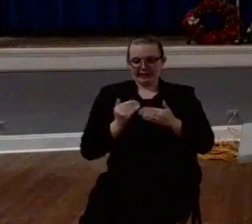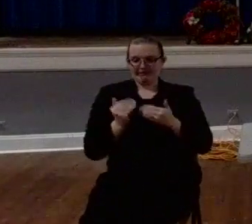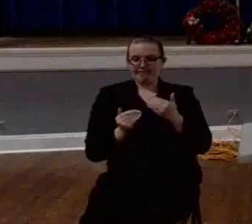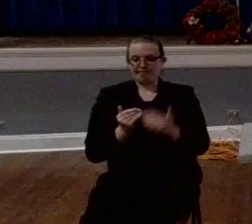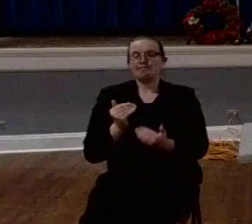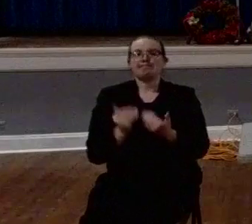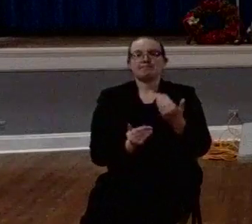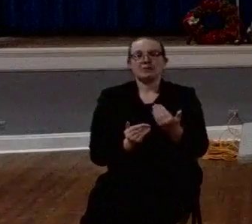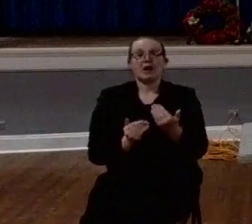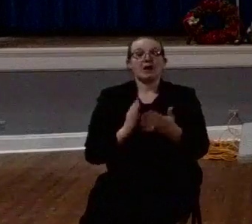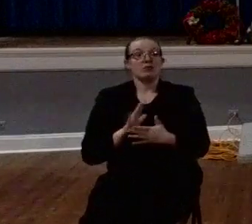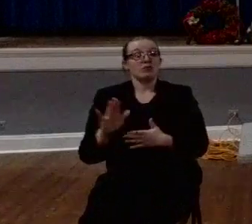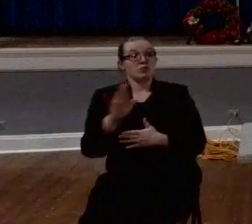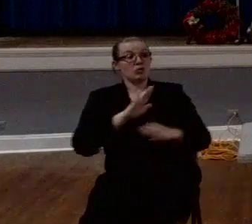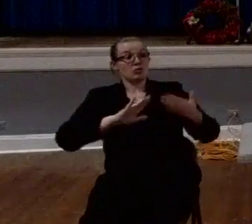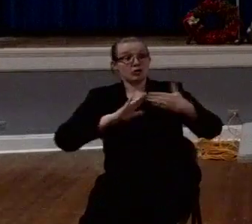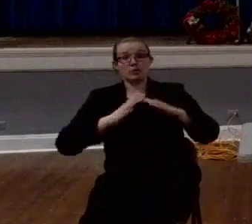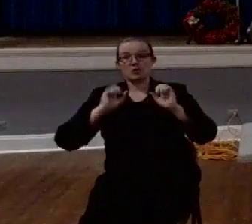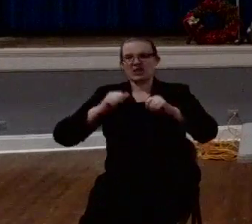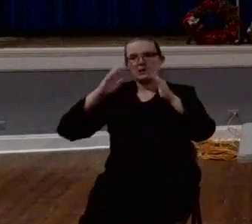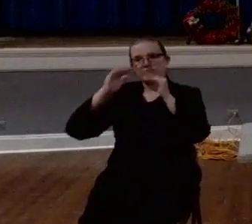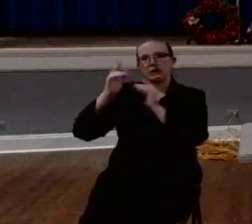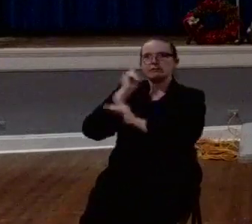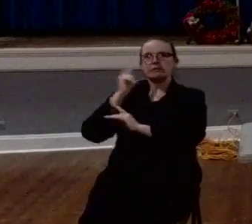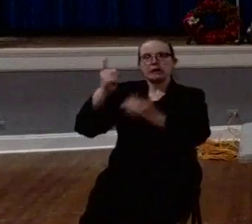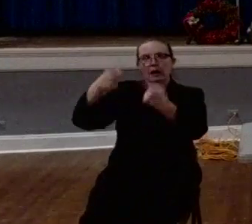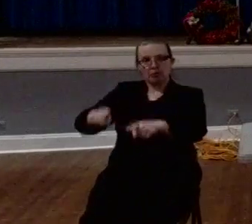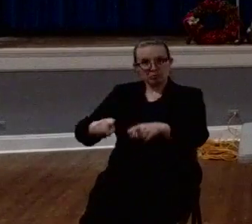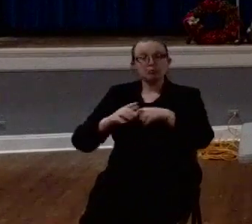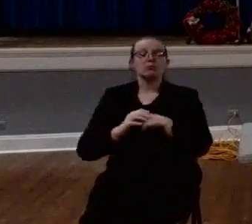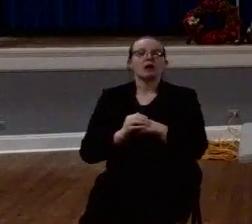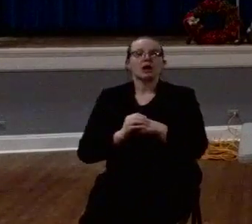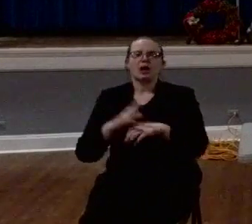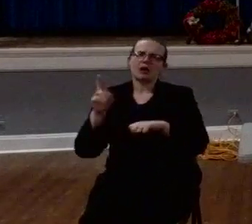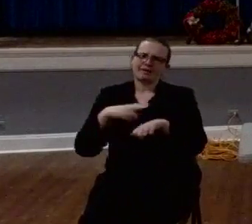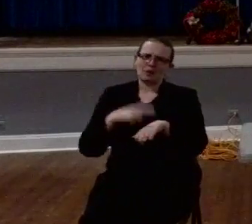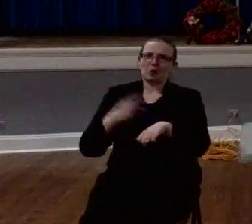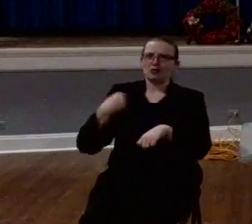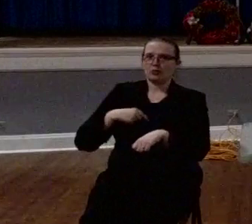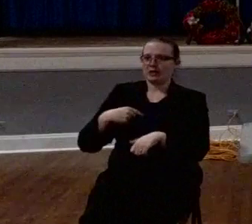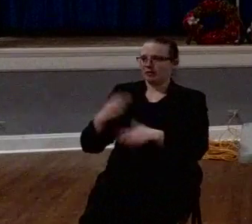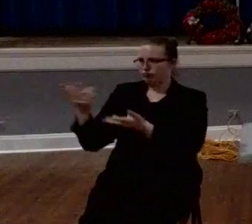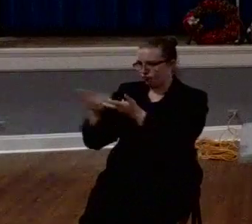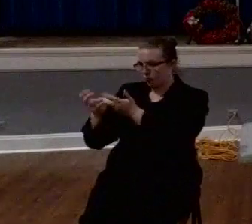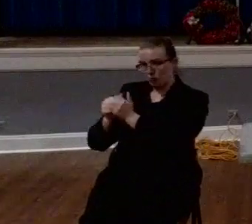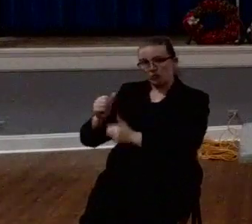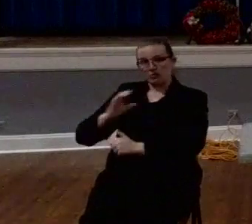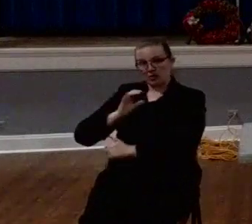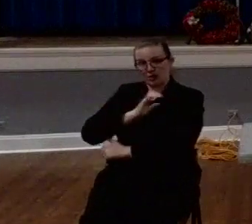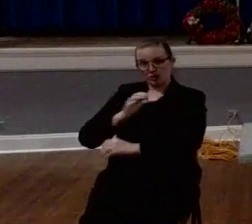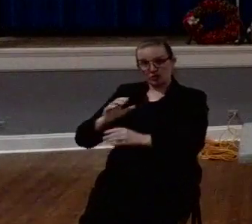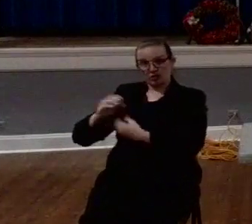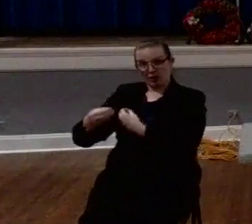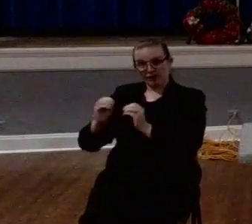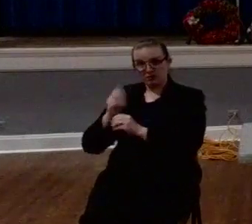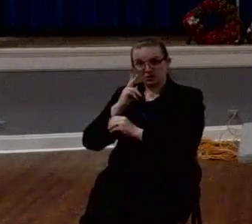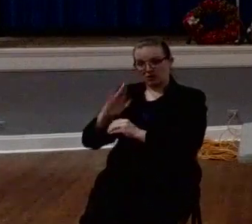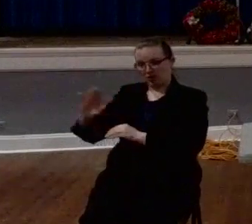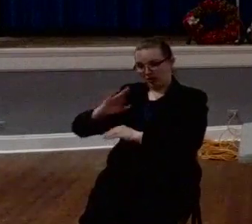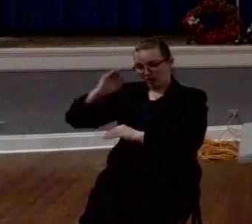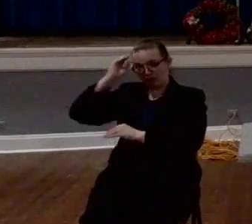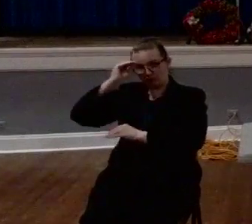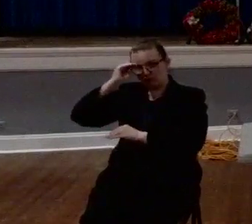what I think the community can expect to see. And then of course, we're engaging the council office, making sure that for any input that they have and